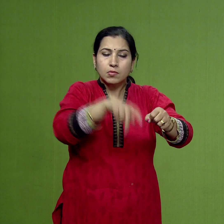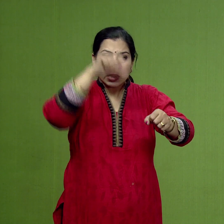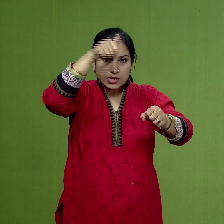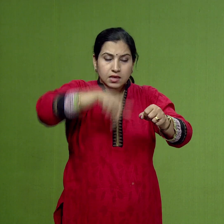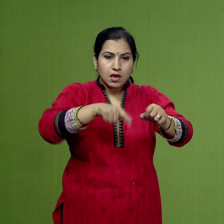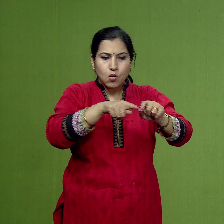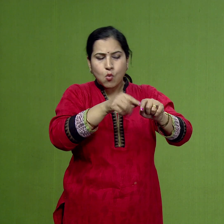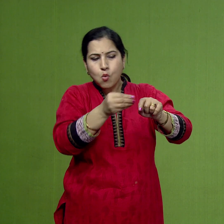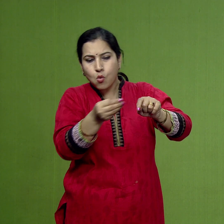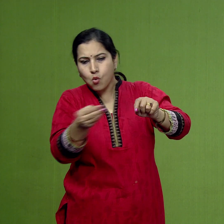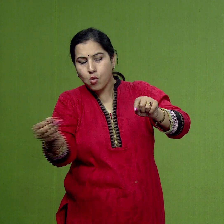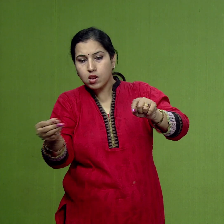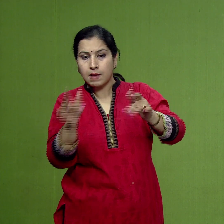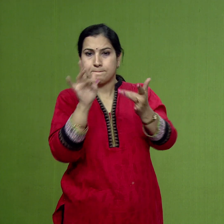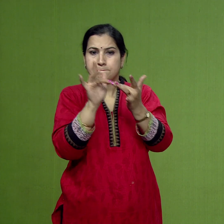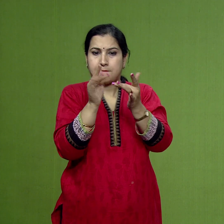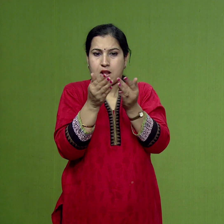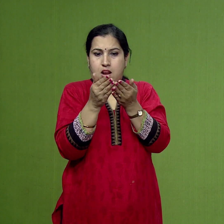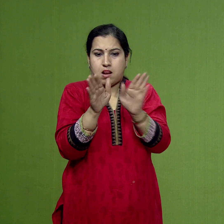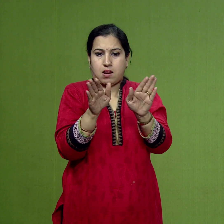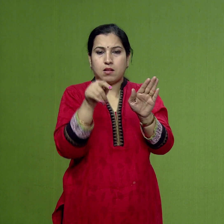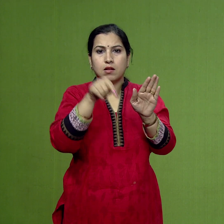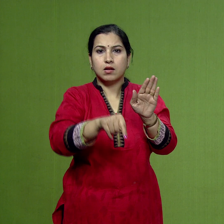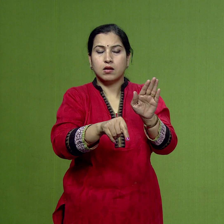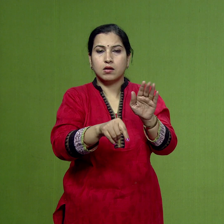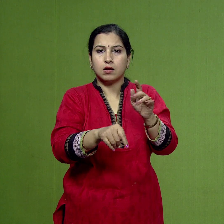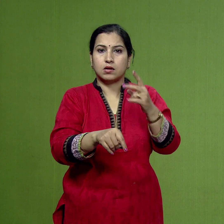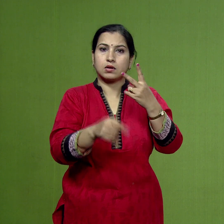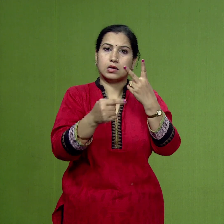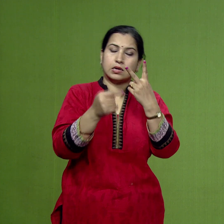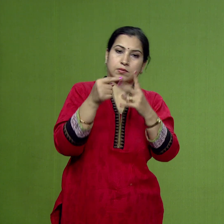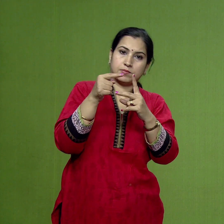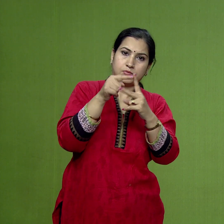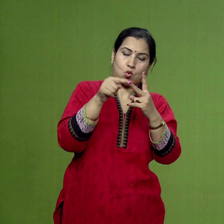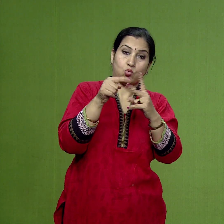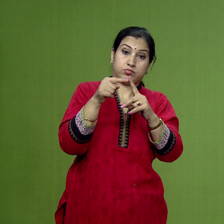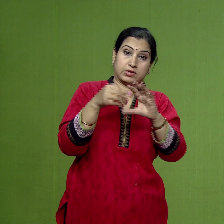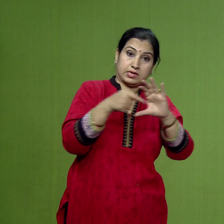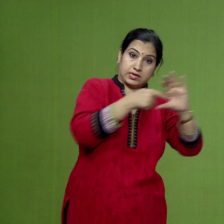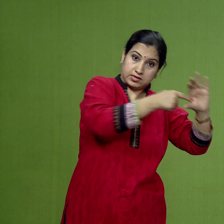country almost from the middle, dividing it into east and west